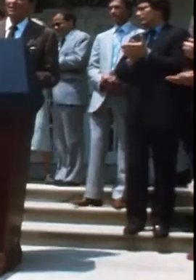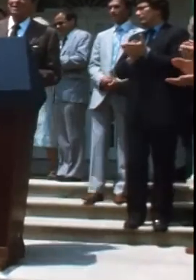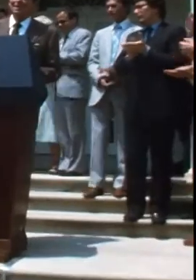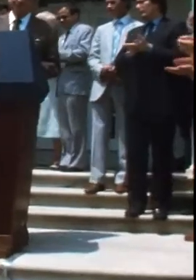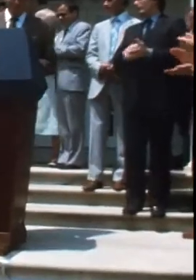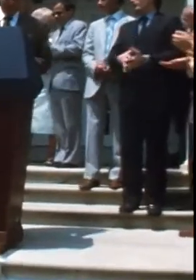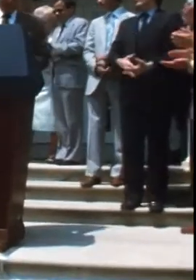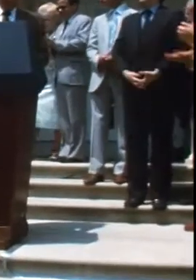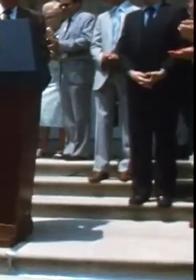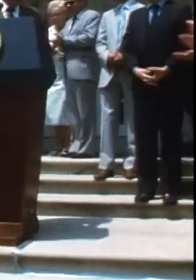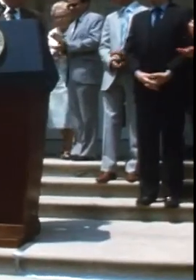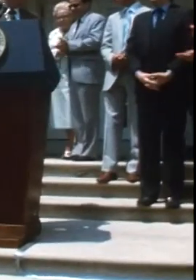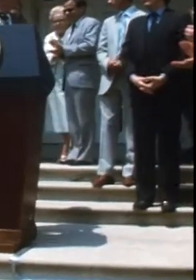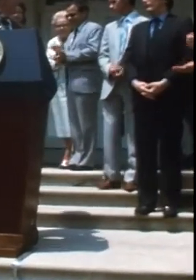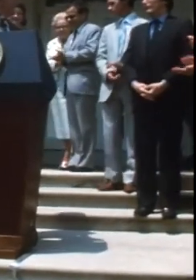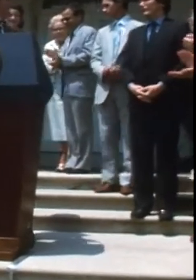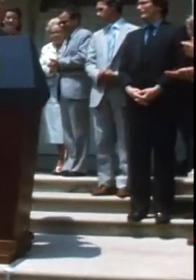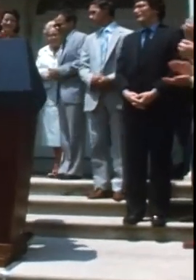Thank you very much.